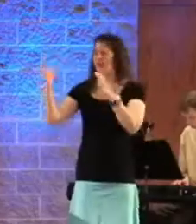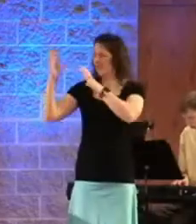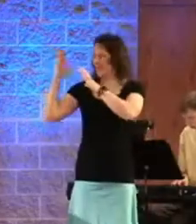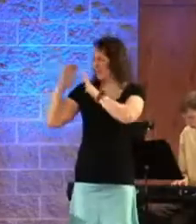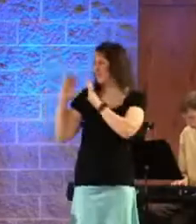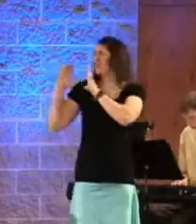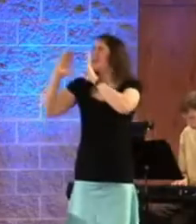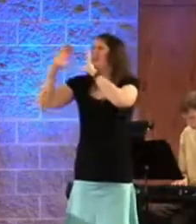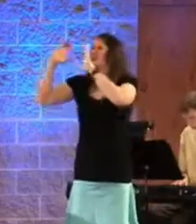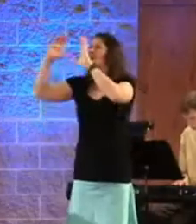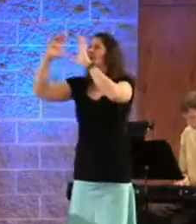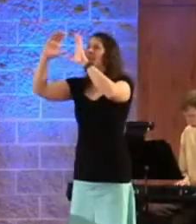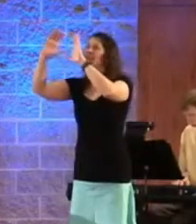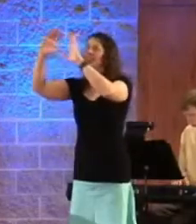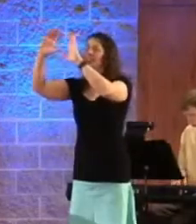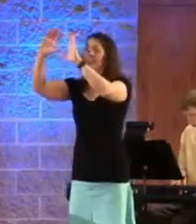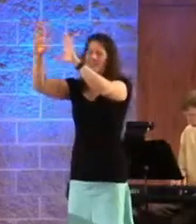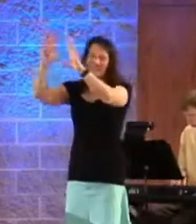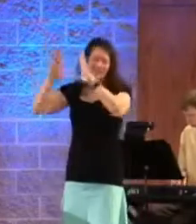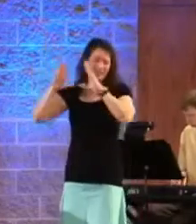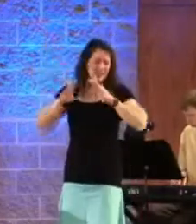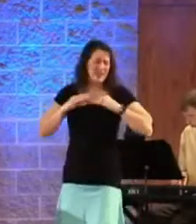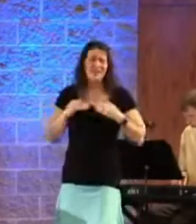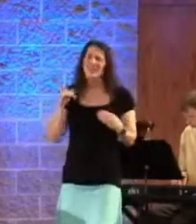my burdens.